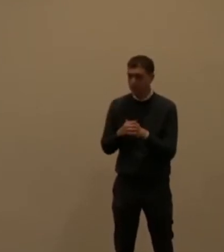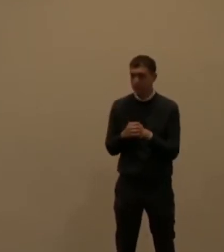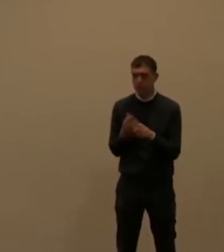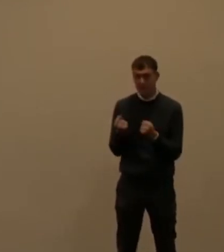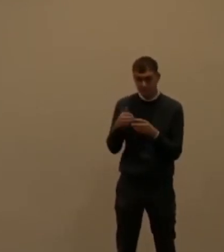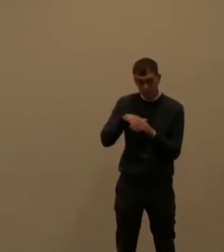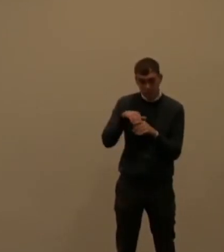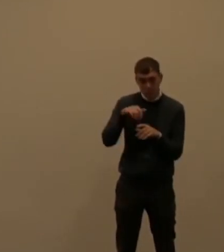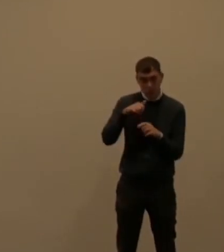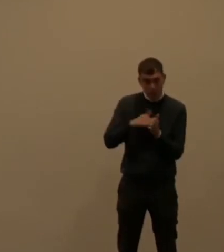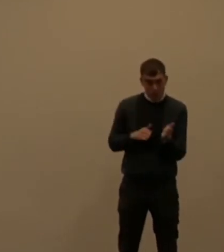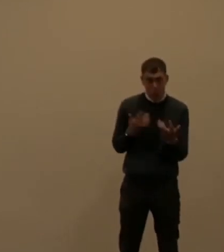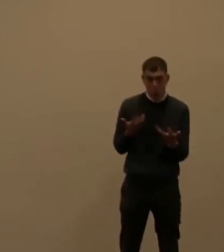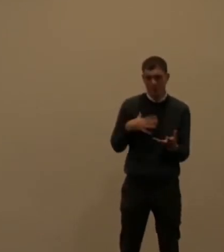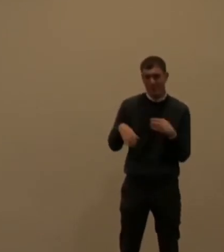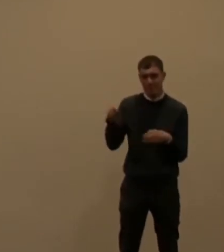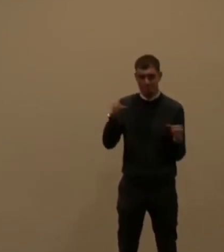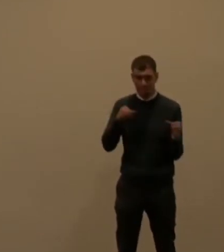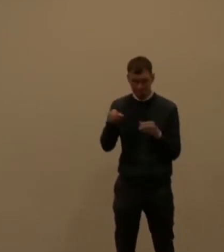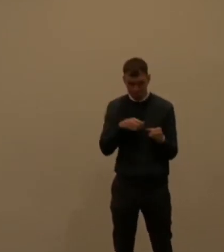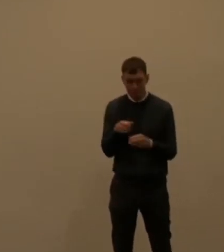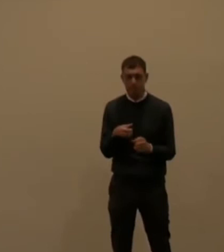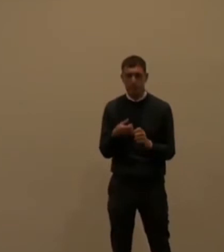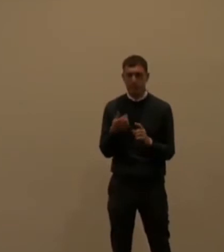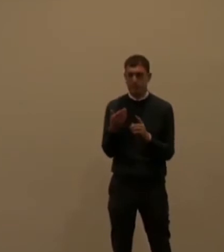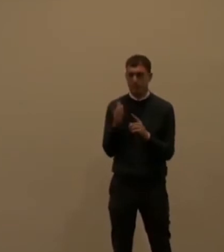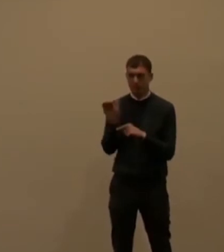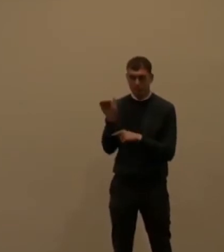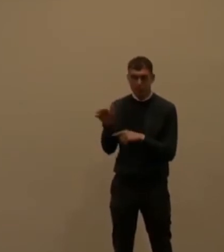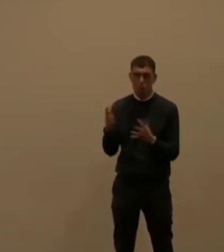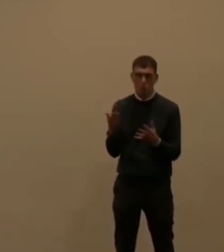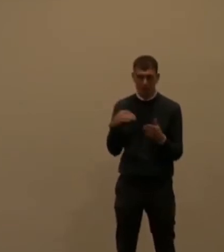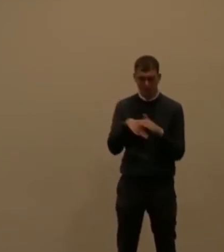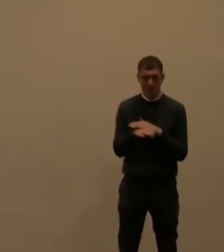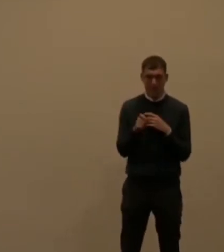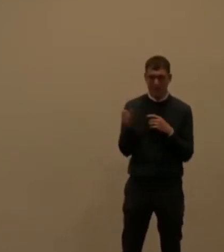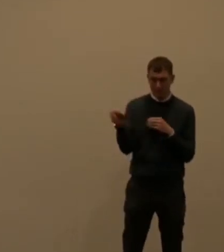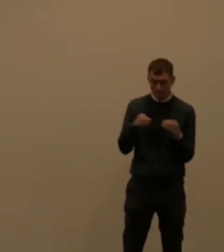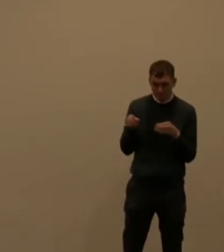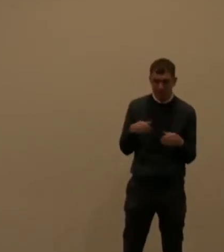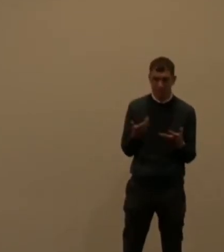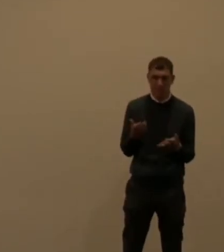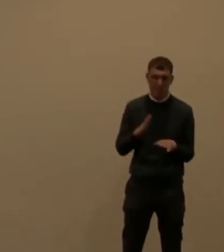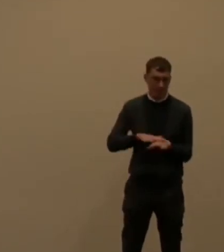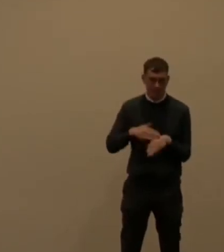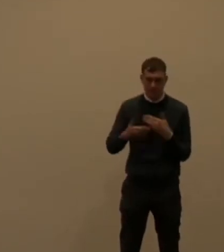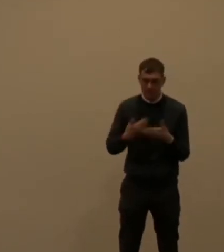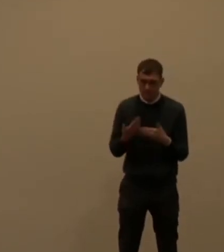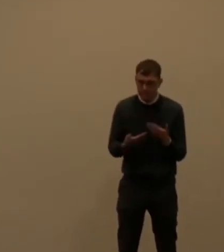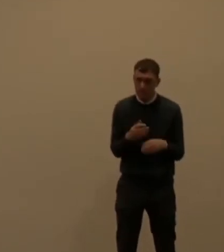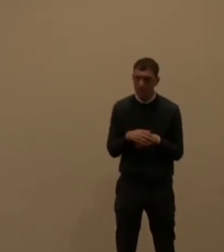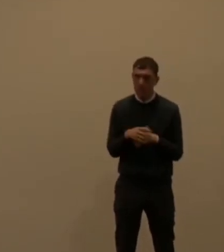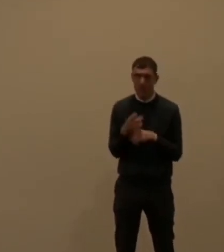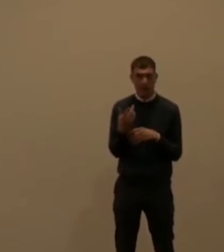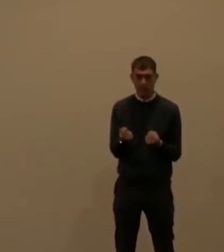within your company, or do you need to hire in some help, either external or internal? That takes time. If you don't have a partner